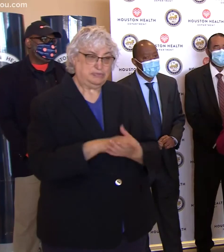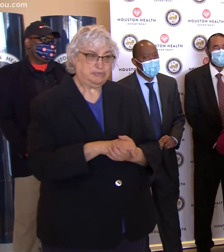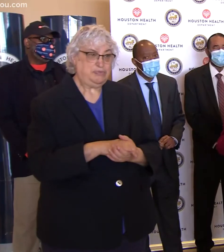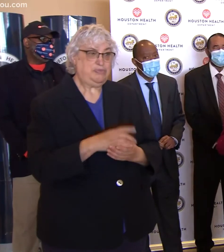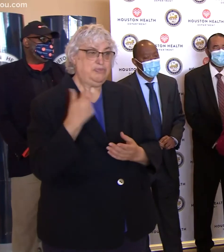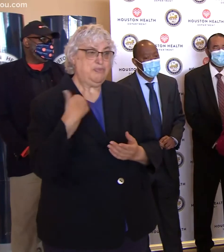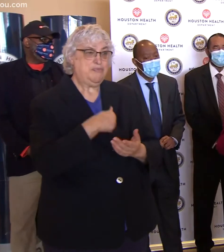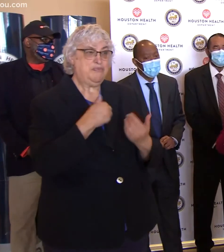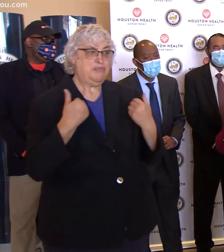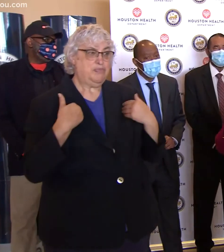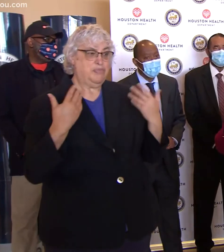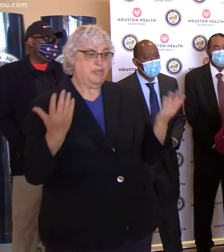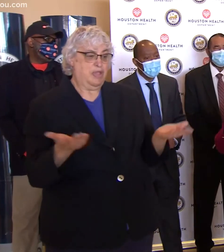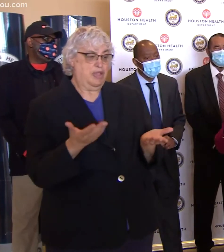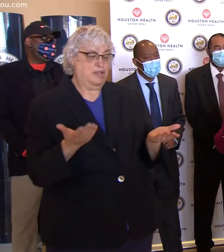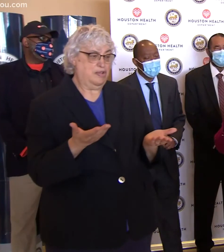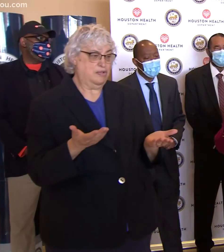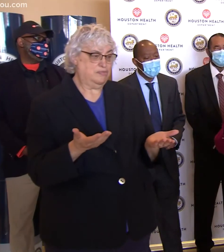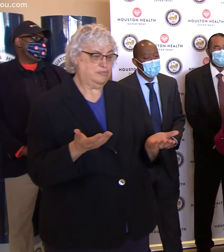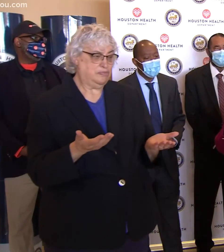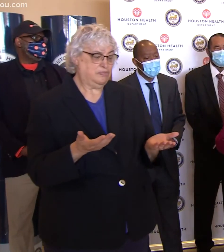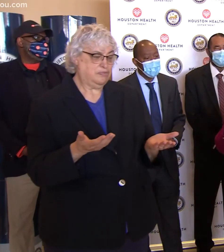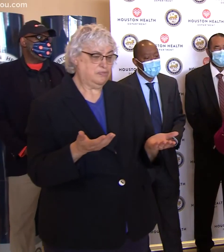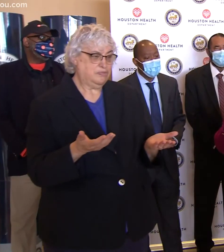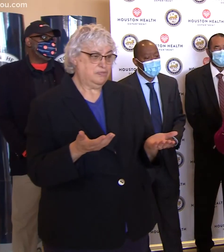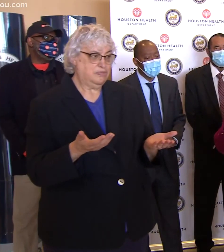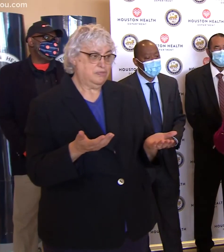had this kind of,